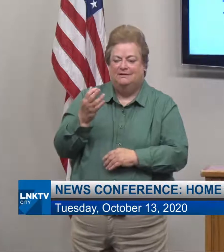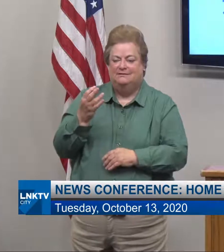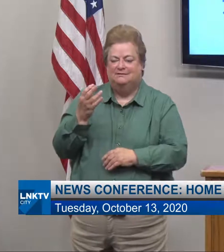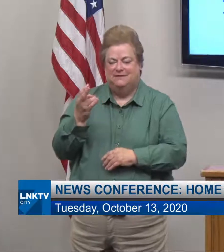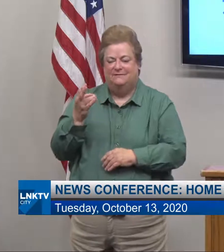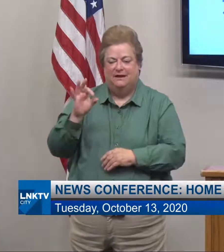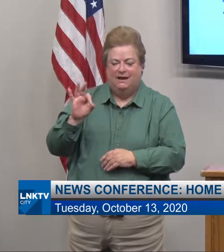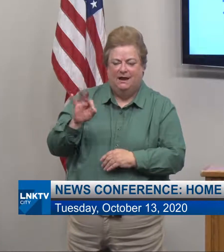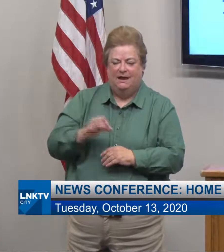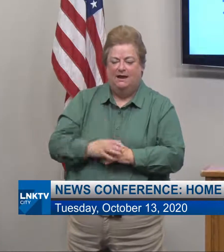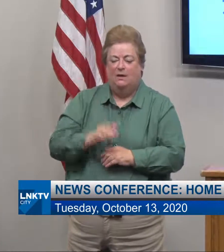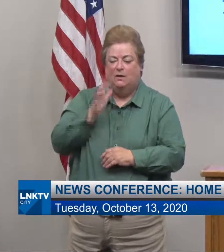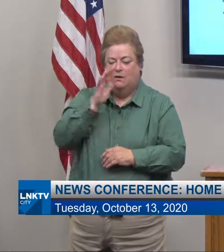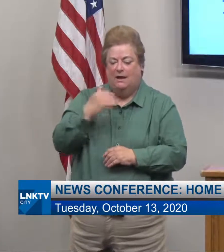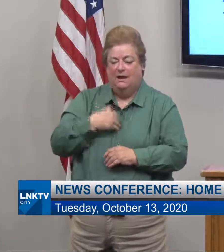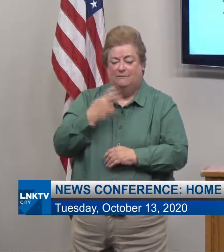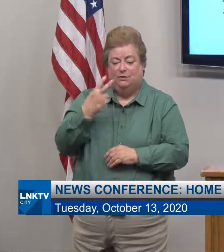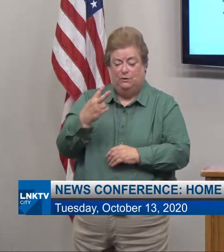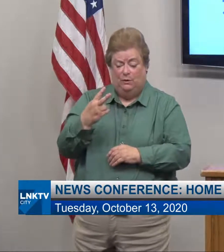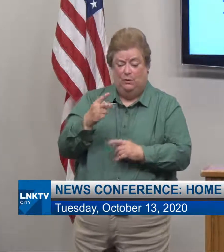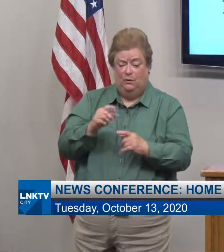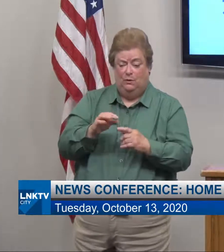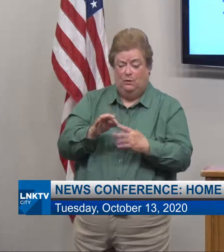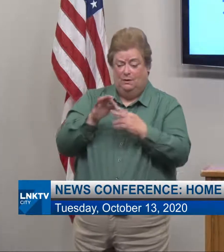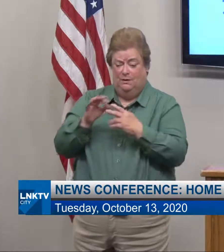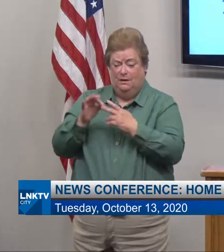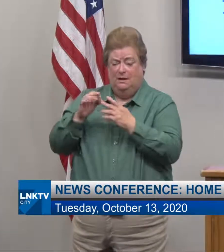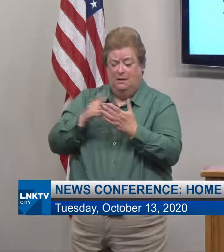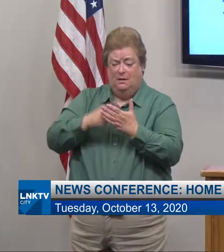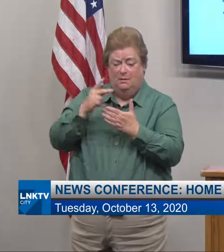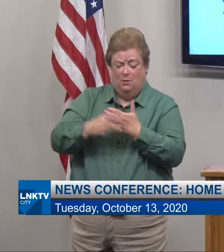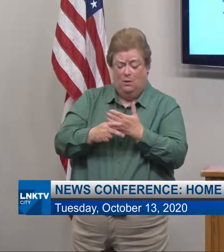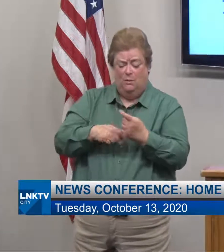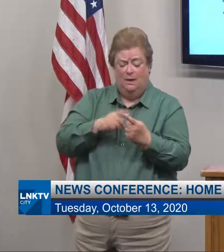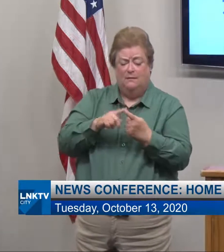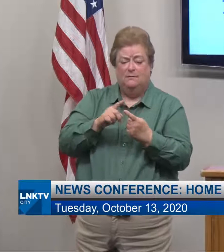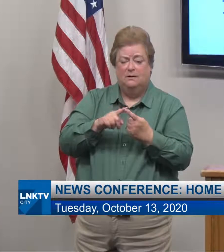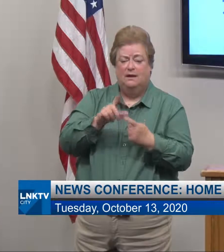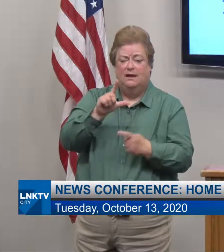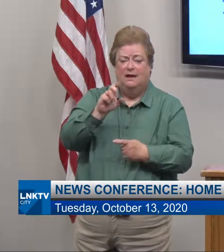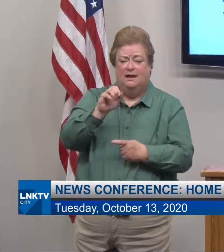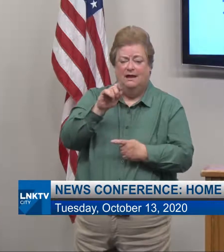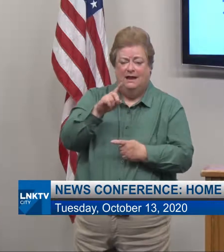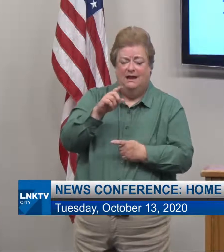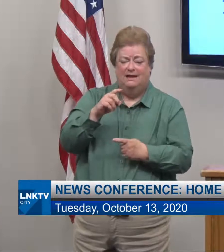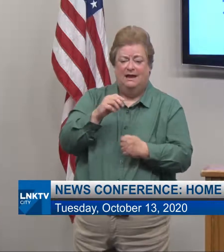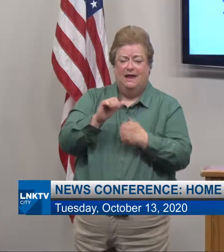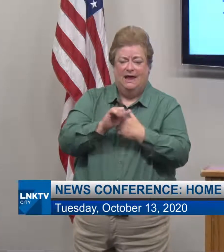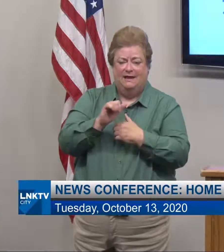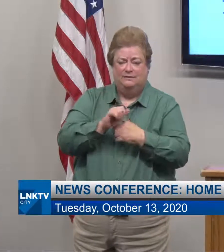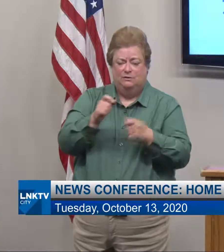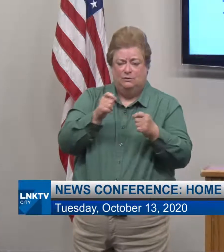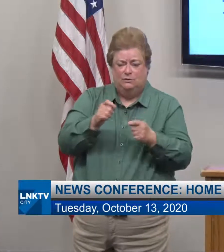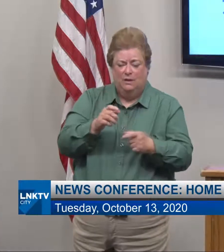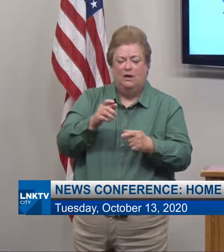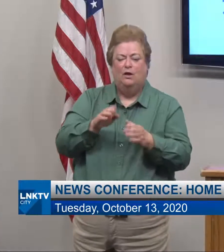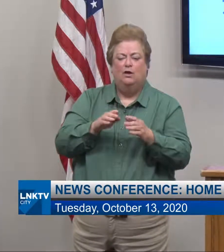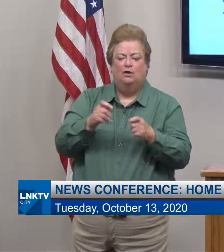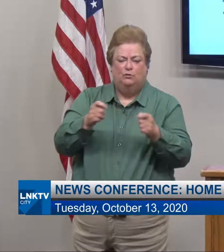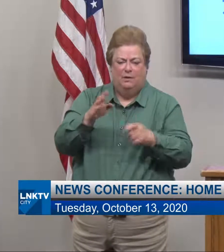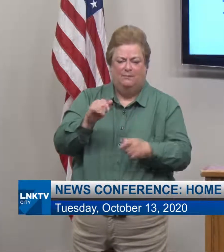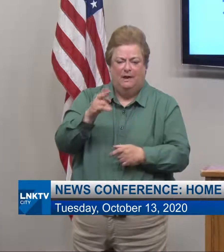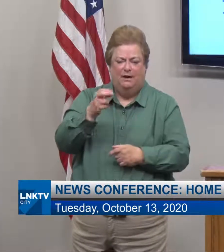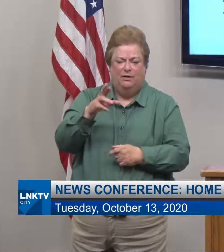in two distinct programs, as Administrator Moore mentioned. First, the Lead Hazard Control Program run by our Urban Development